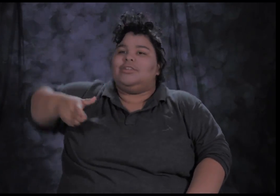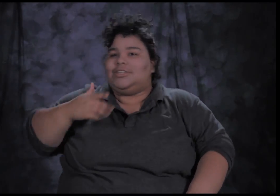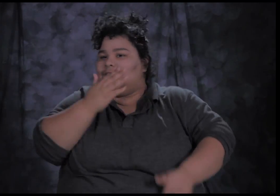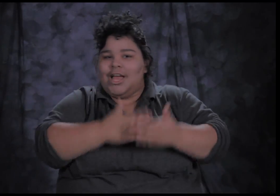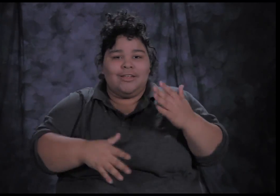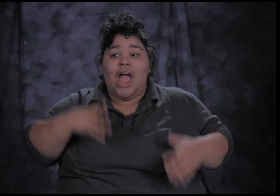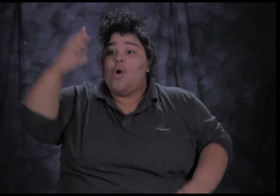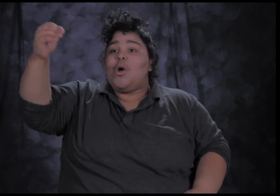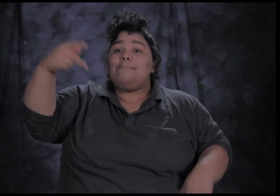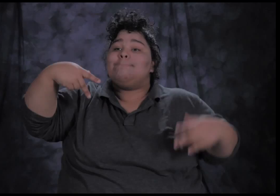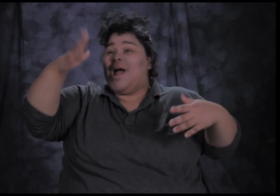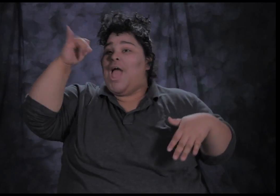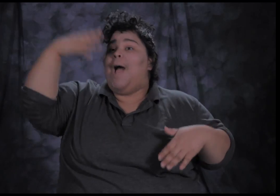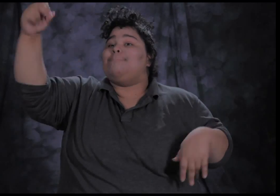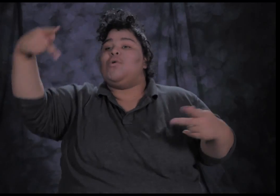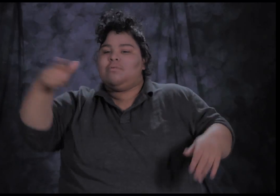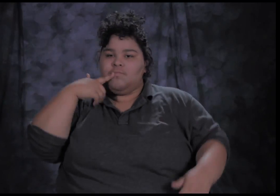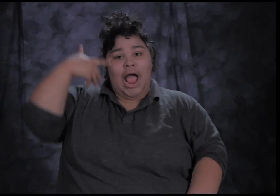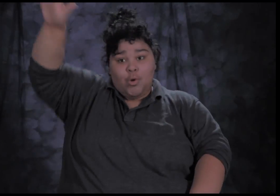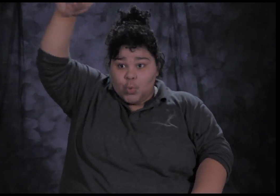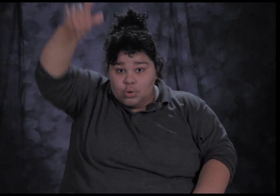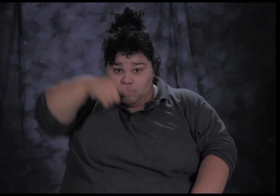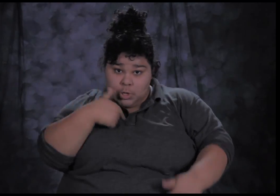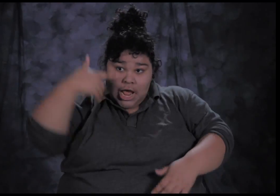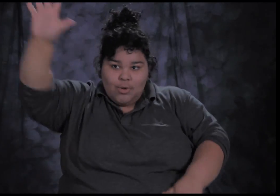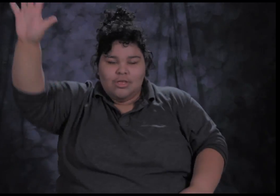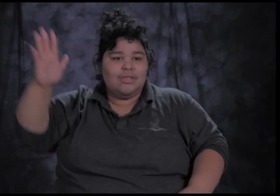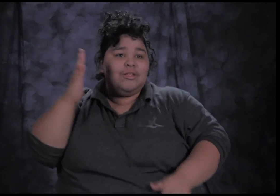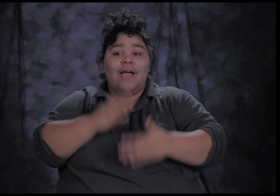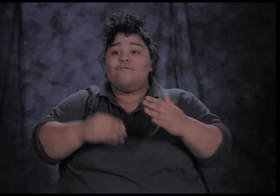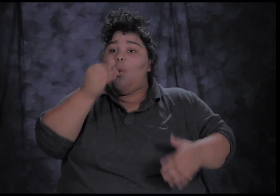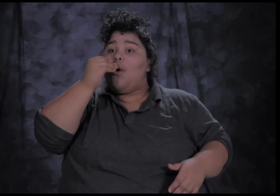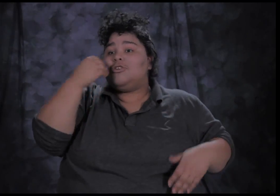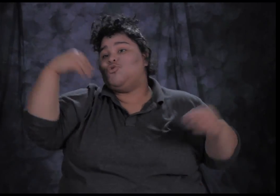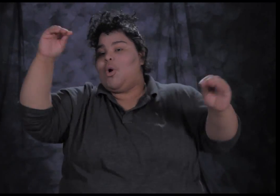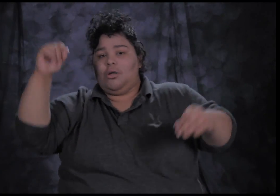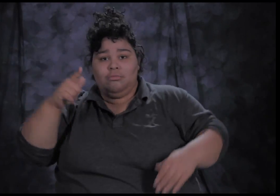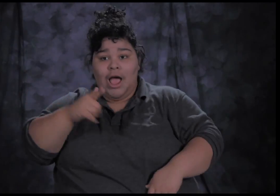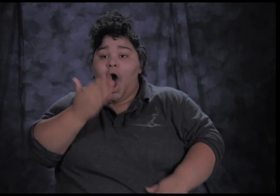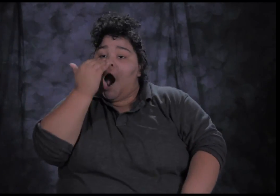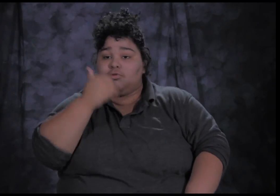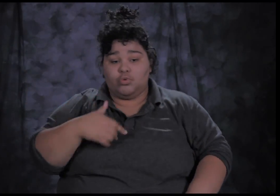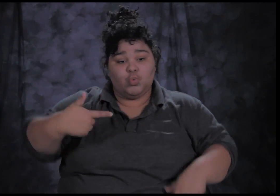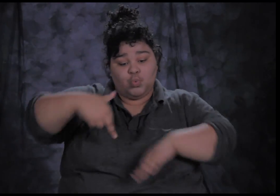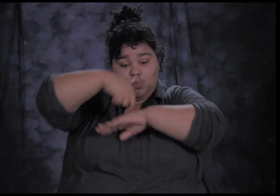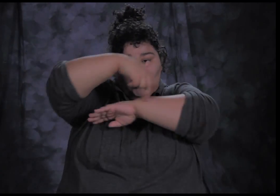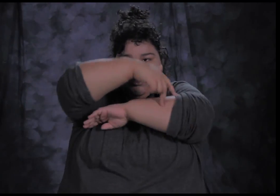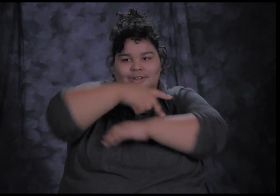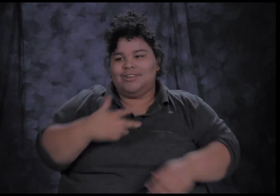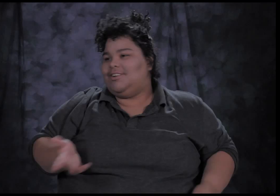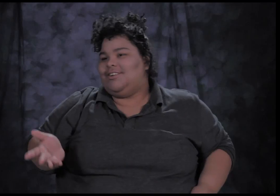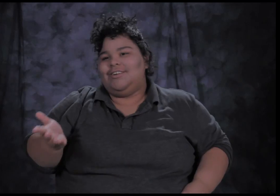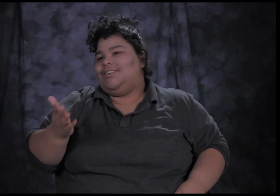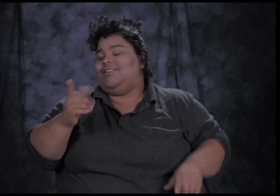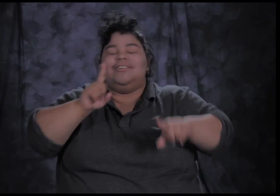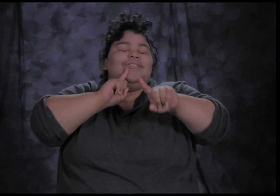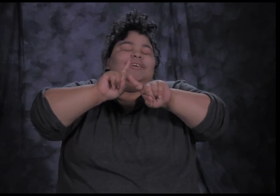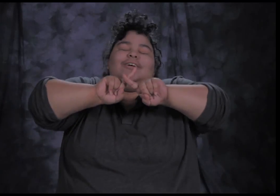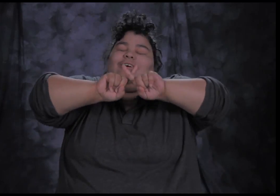that even looks like American Sign Language at home. We had our own signs for party or for going out to eat. We just had these